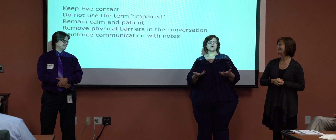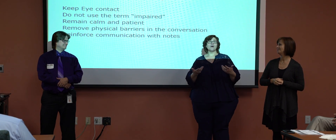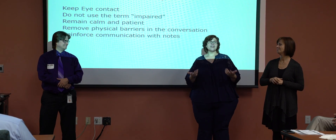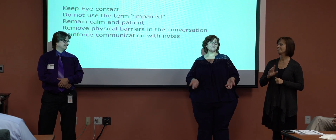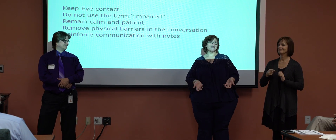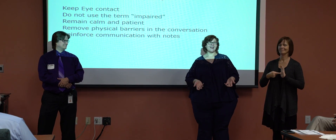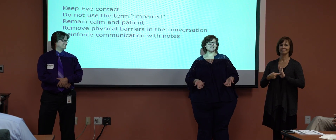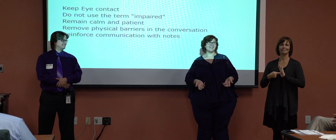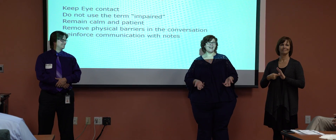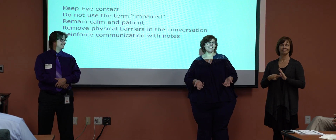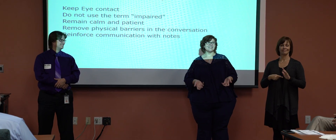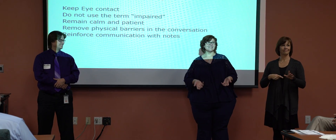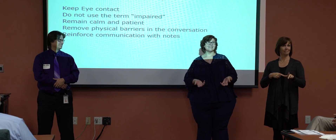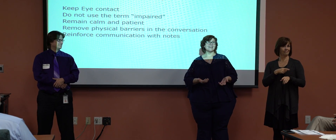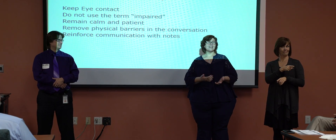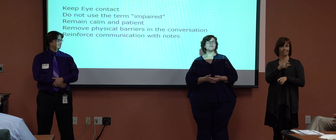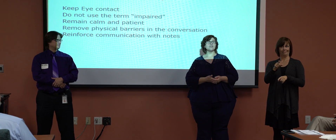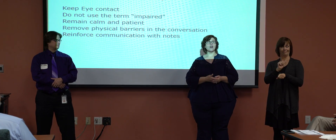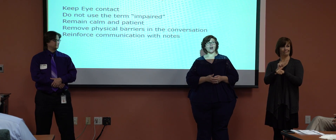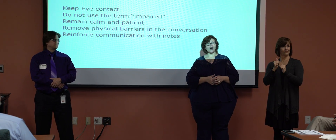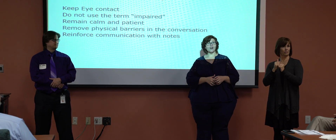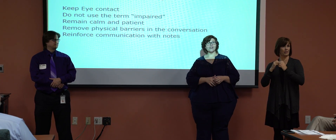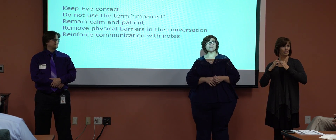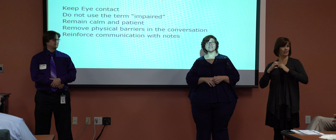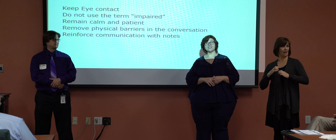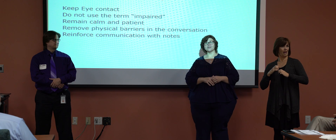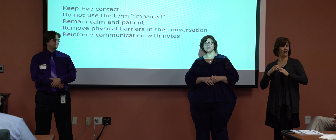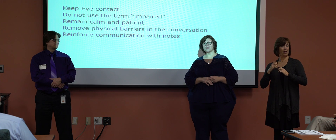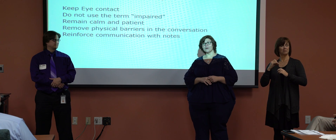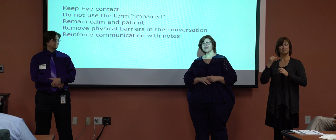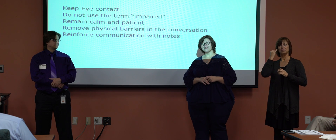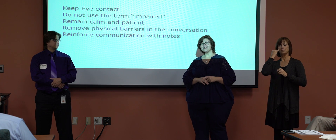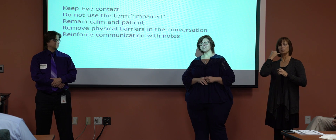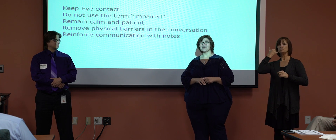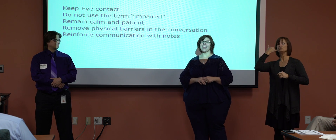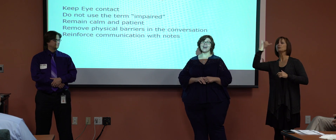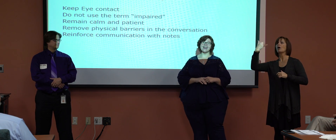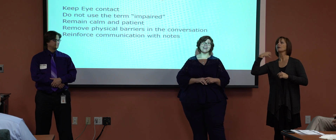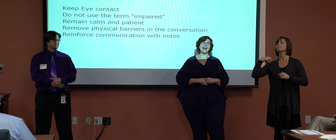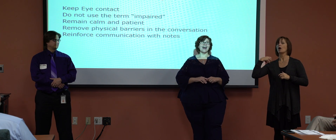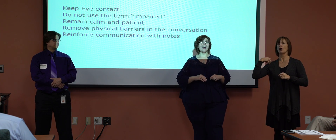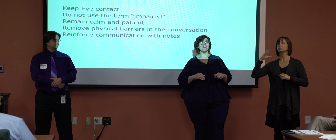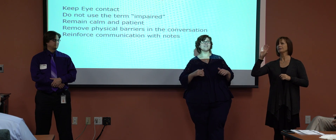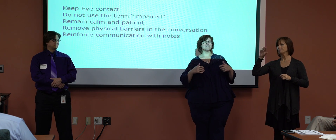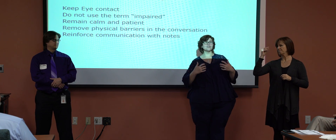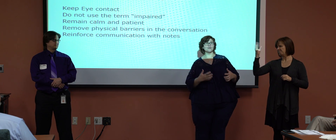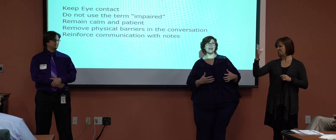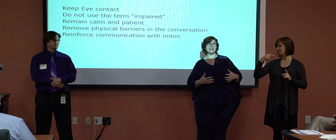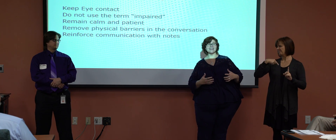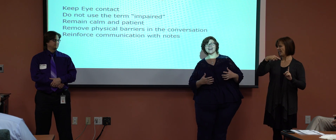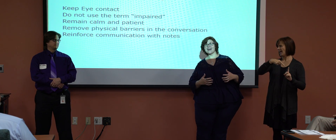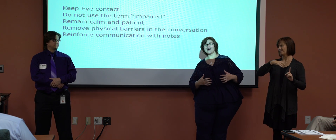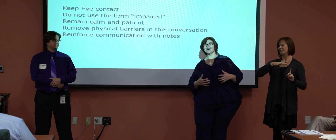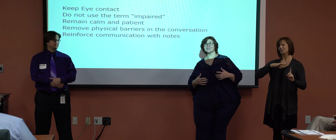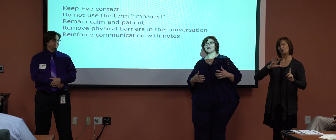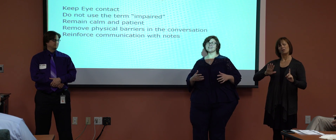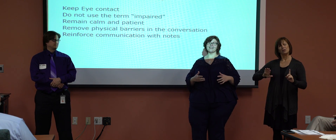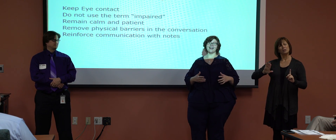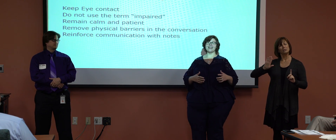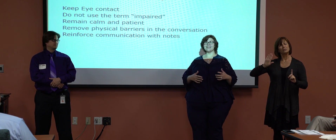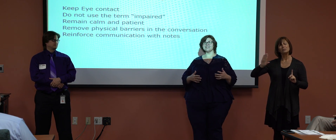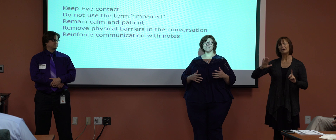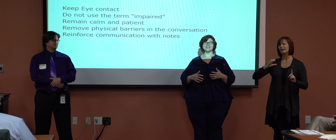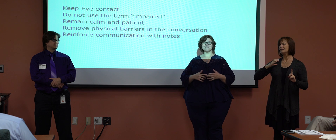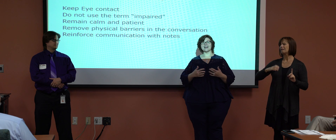For example, working with our clients, if you call a potential employer and you say, hey, I have this great guy, a